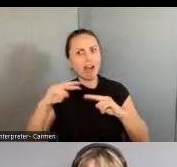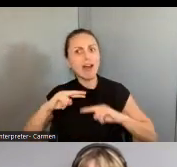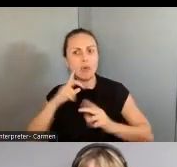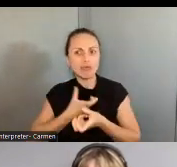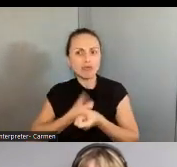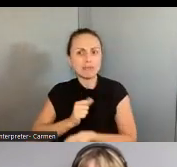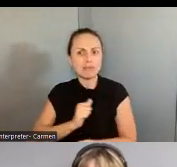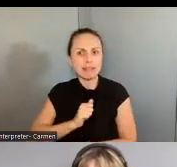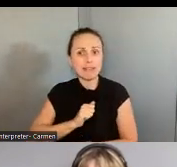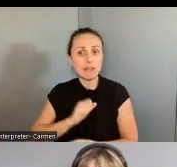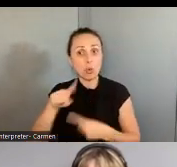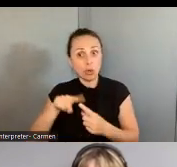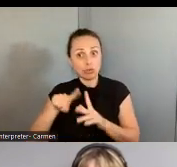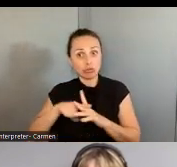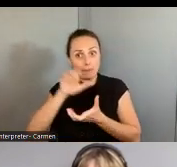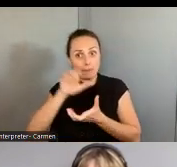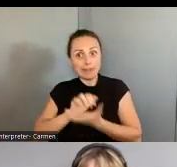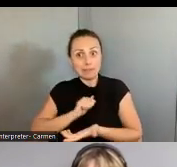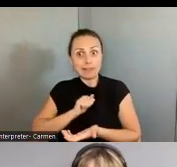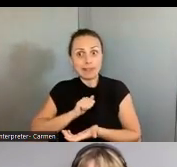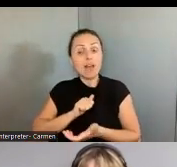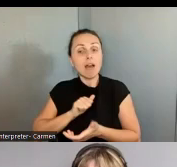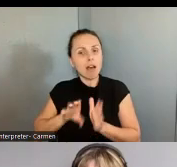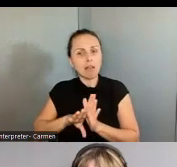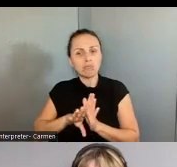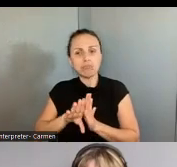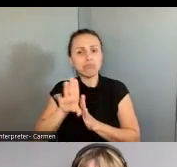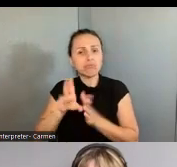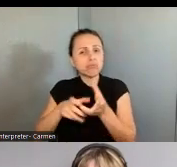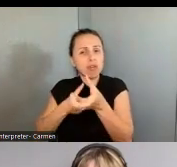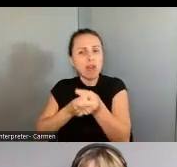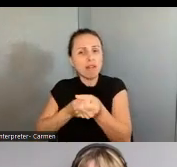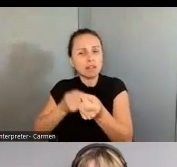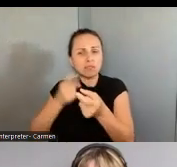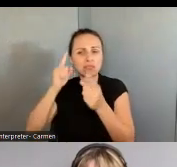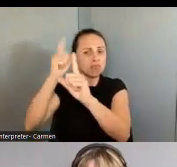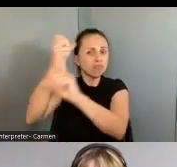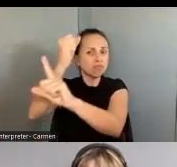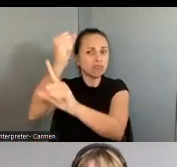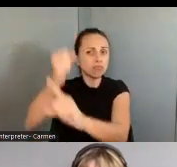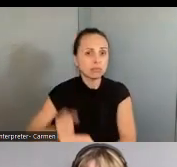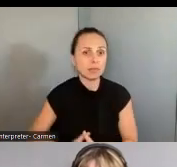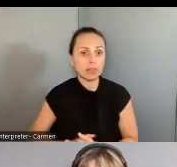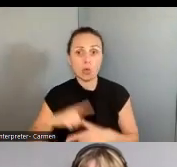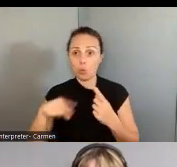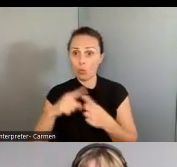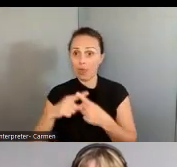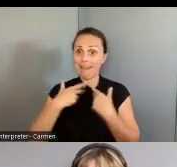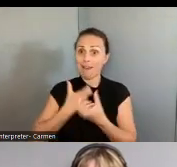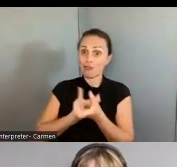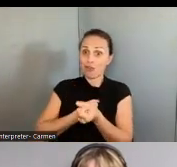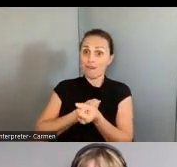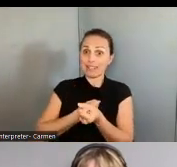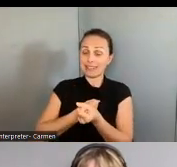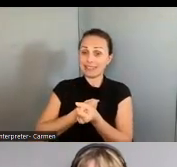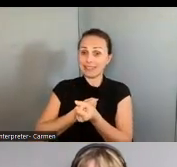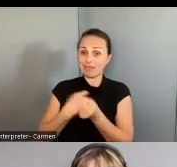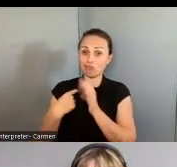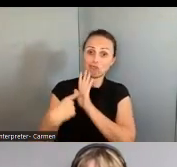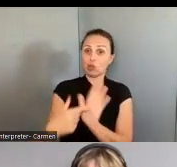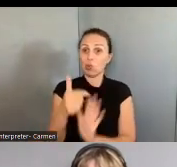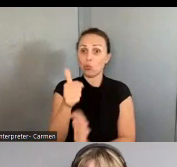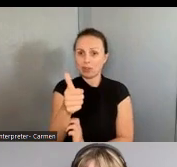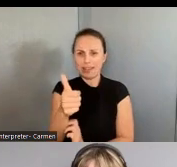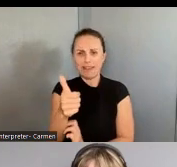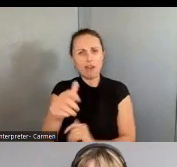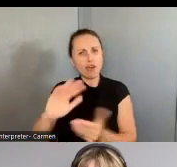Once you start learning to believe in yourself, you'll have that confidence to put yourself out there. And once you have that confidence to put yourself out there, the